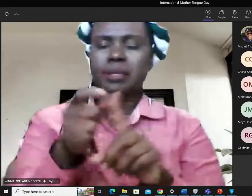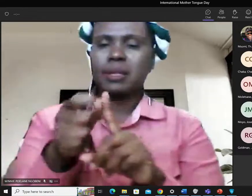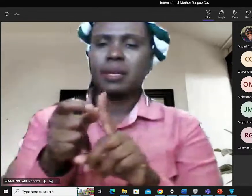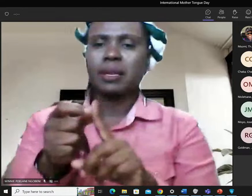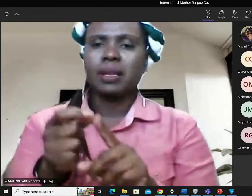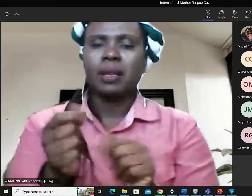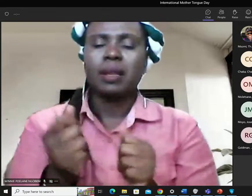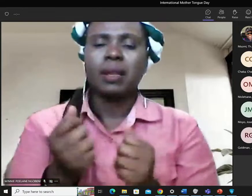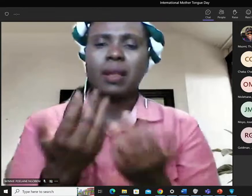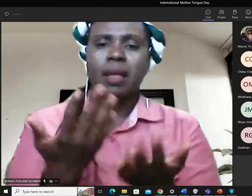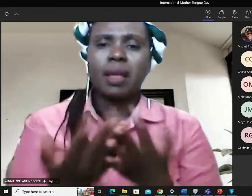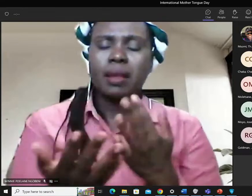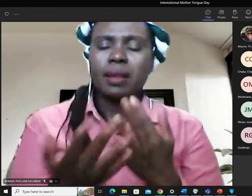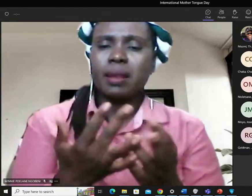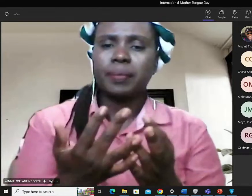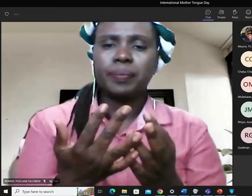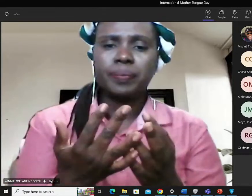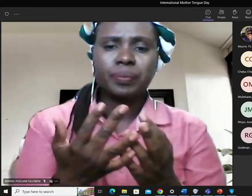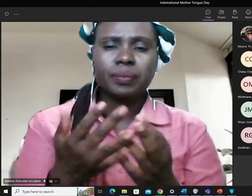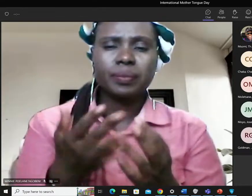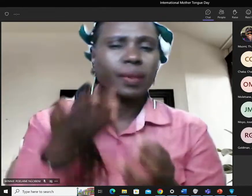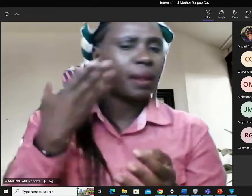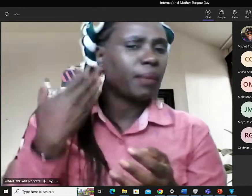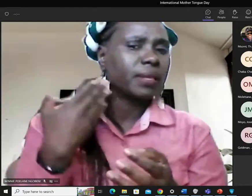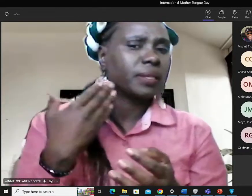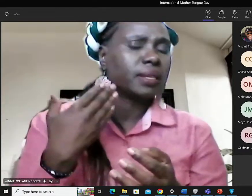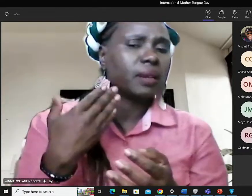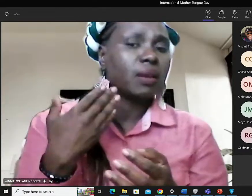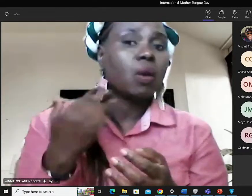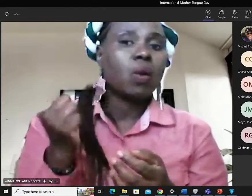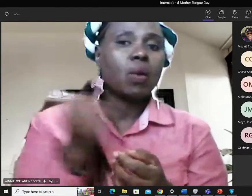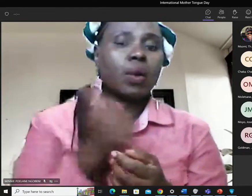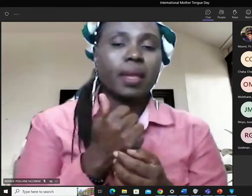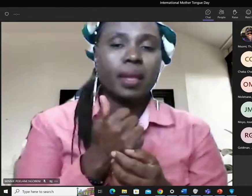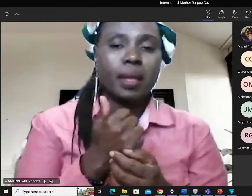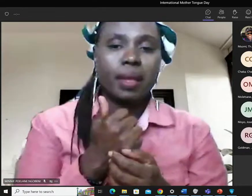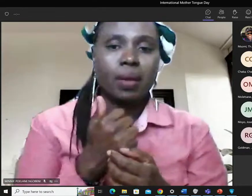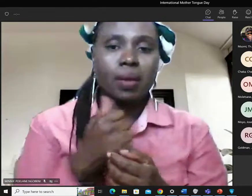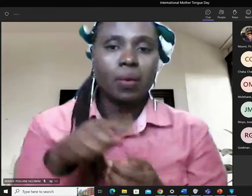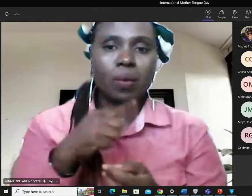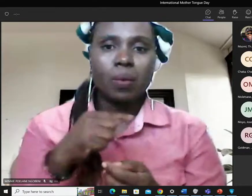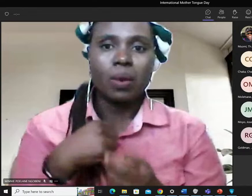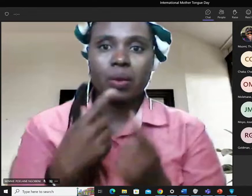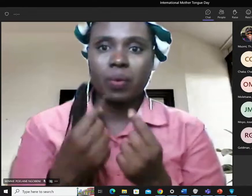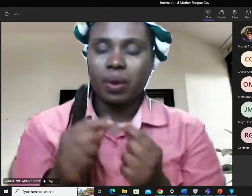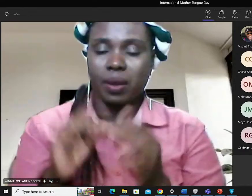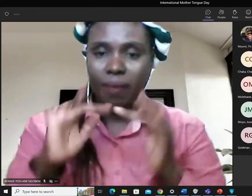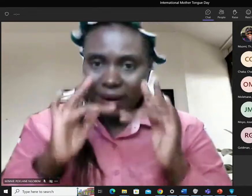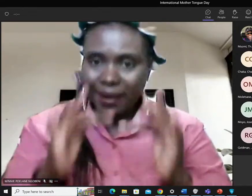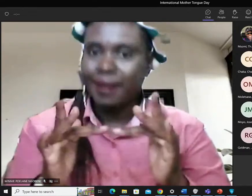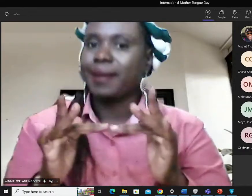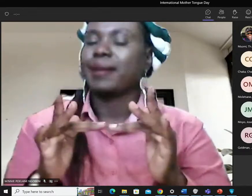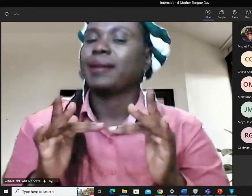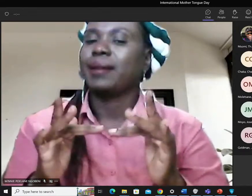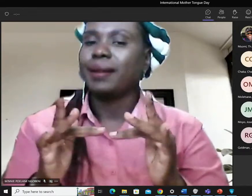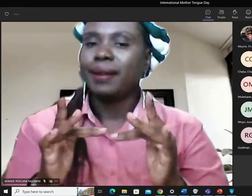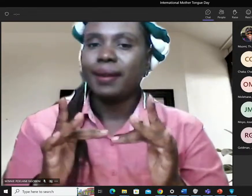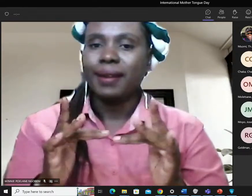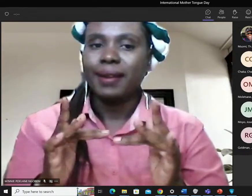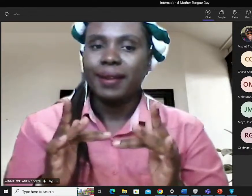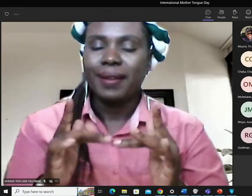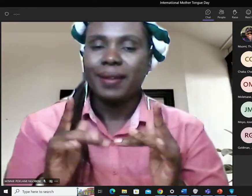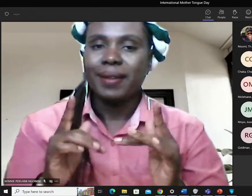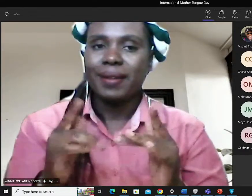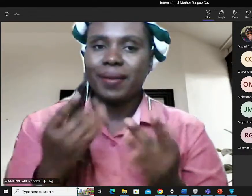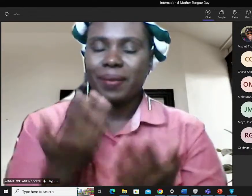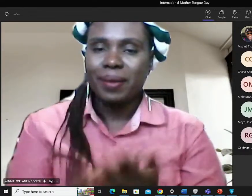recent past. Okay, more because we do it online. So now we actually are planning